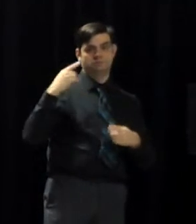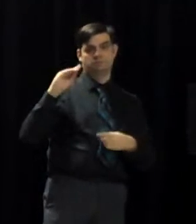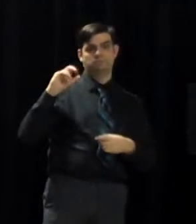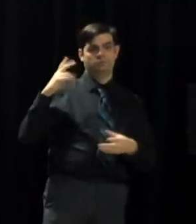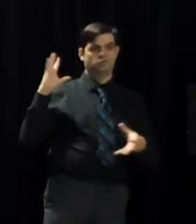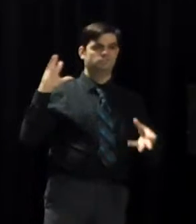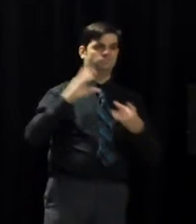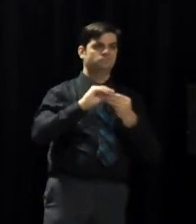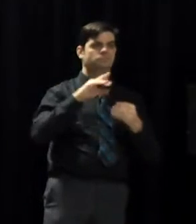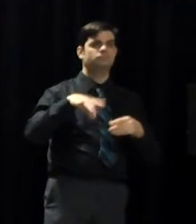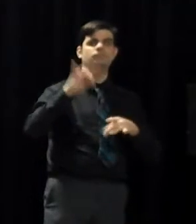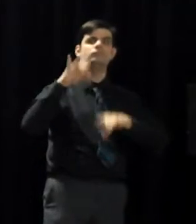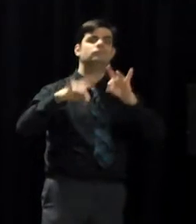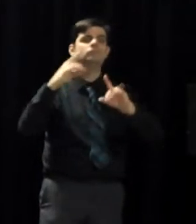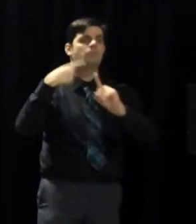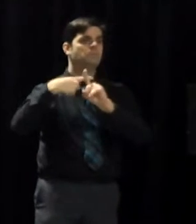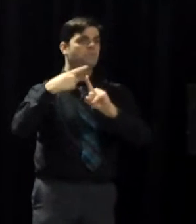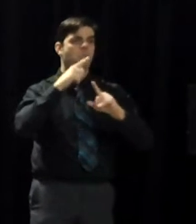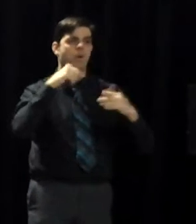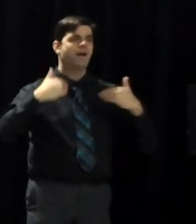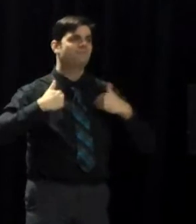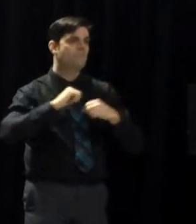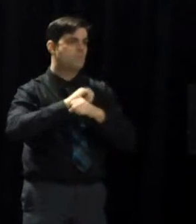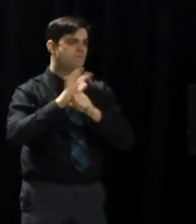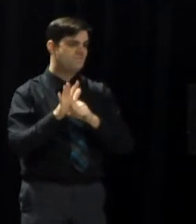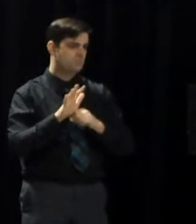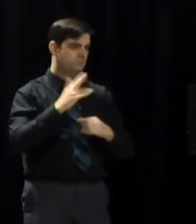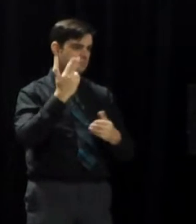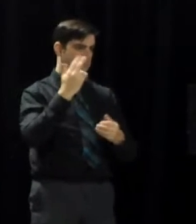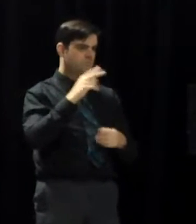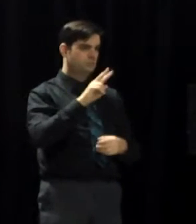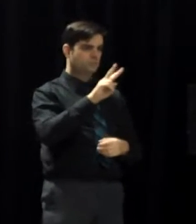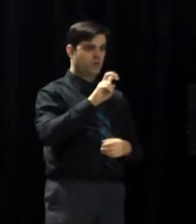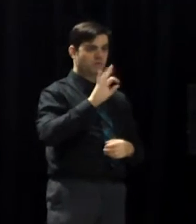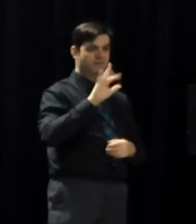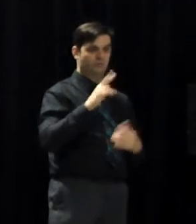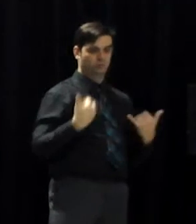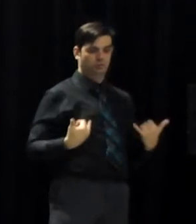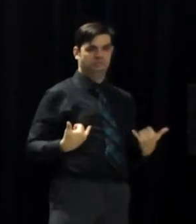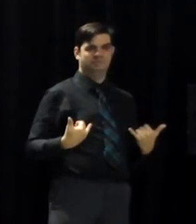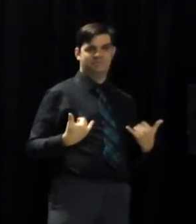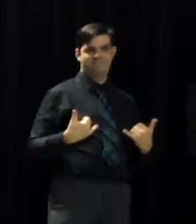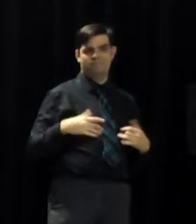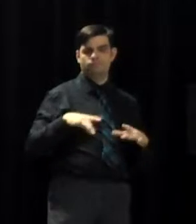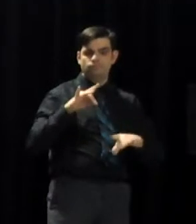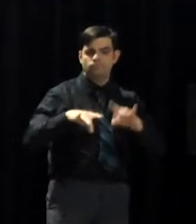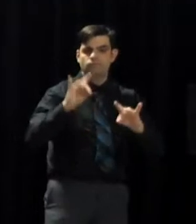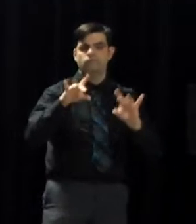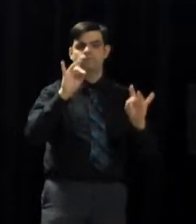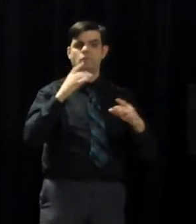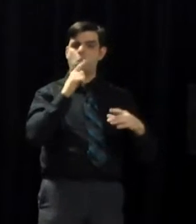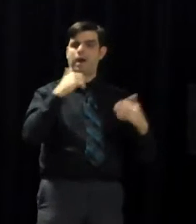today. The 293 number is less than the last few days.